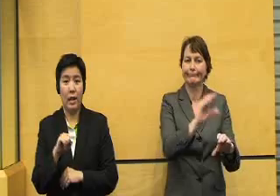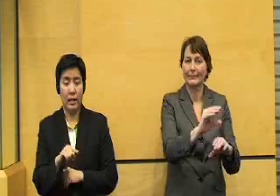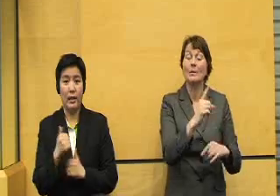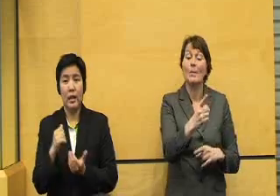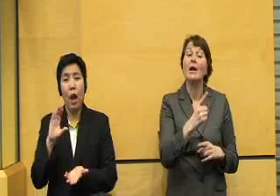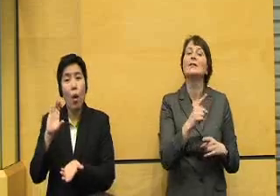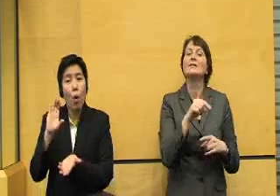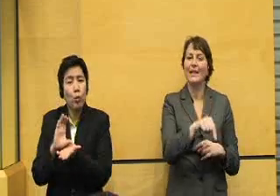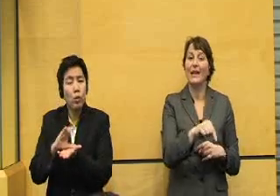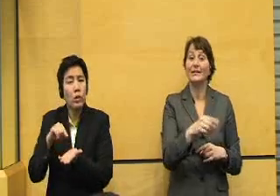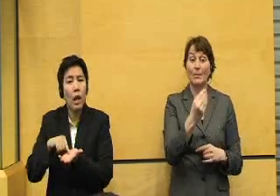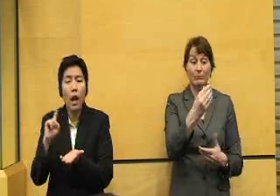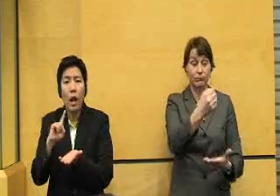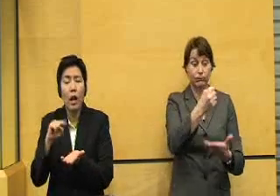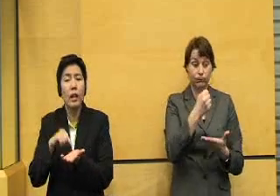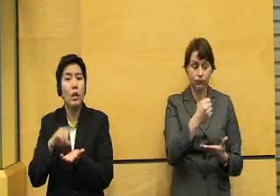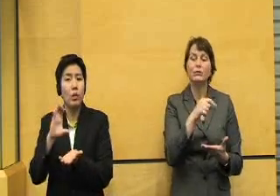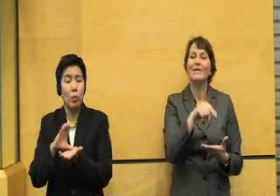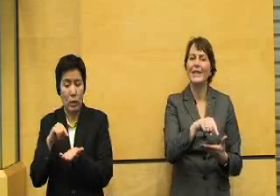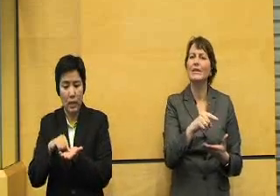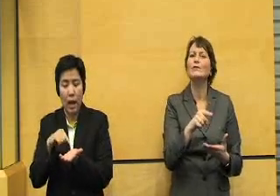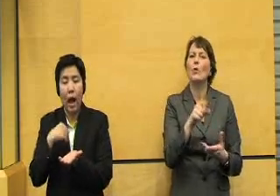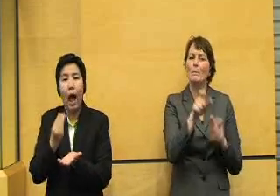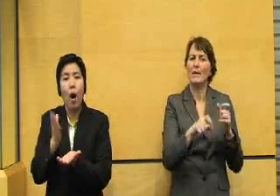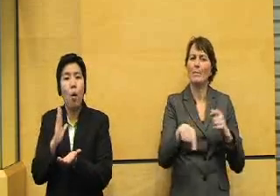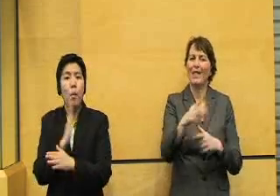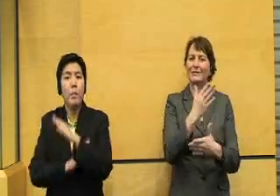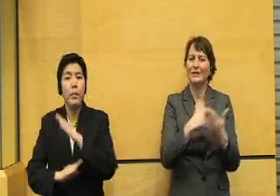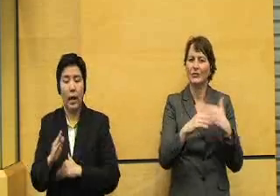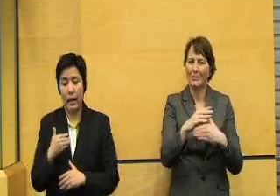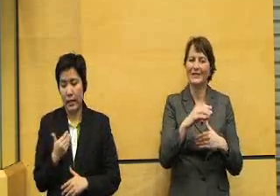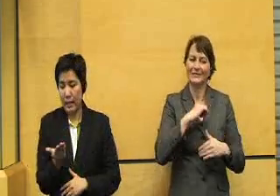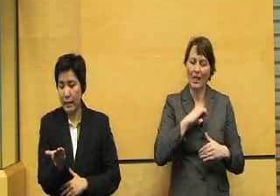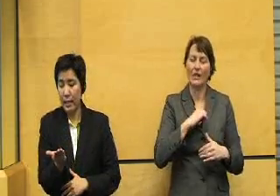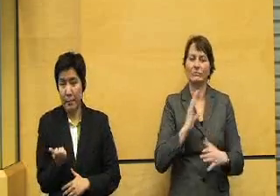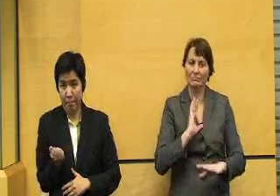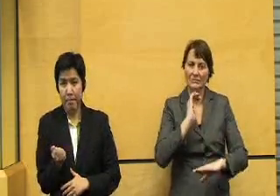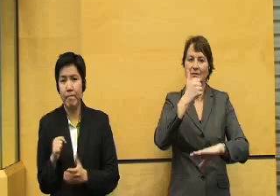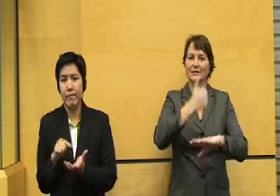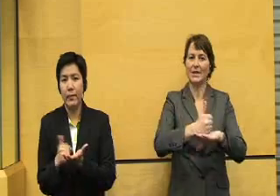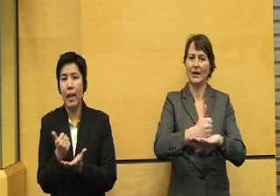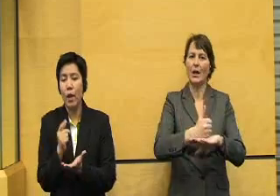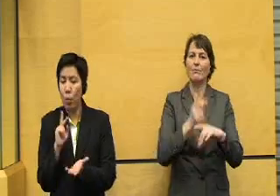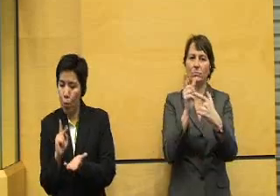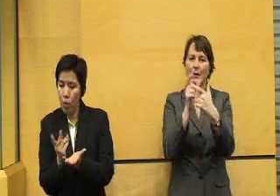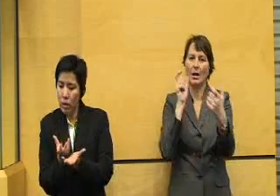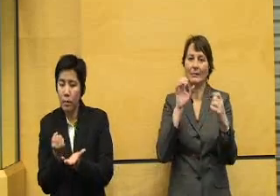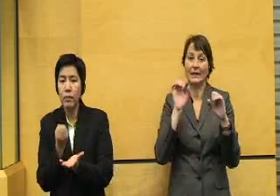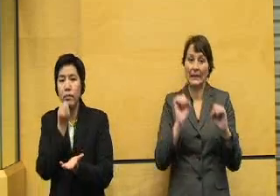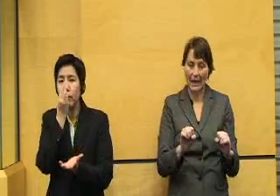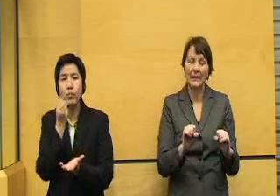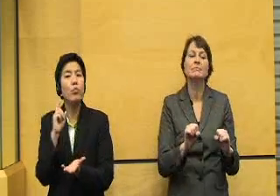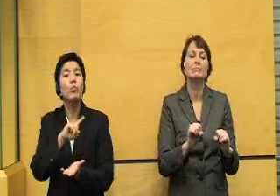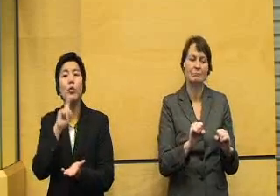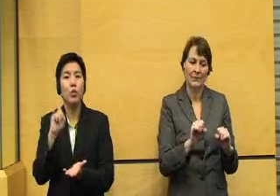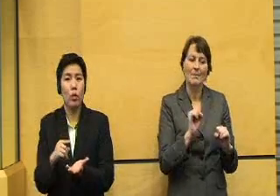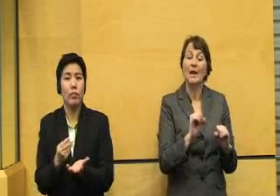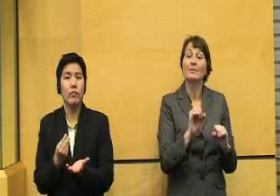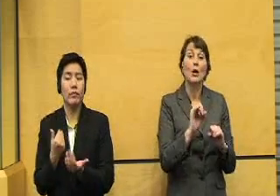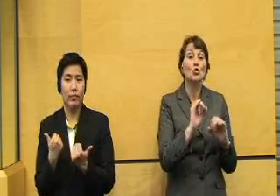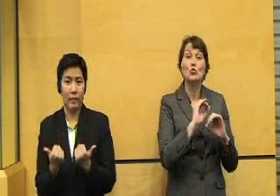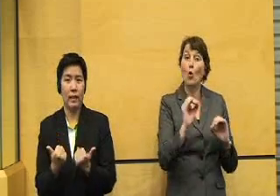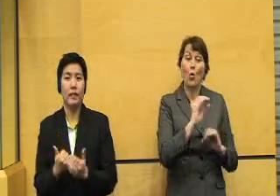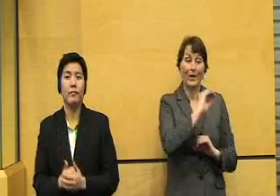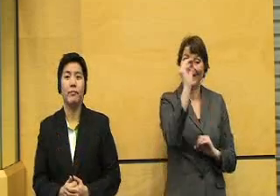disability to start their businesses. This fund is also used to support organizations for persons with disability,